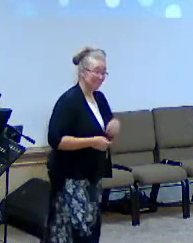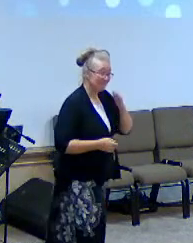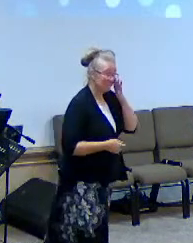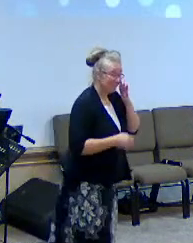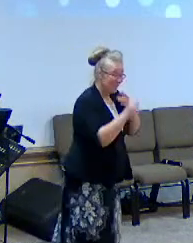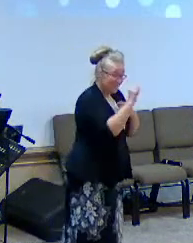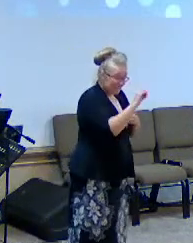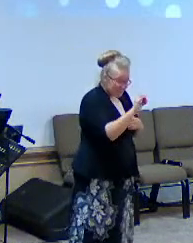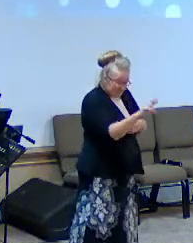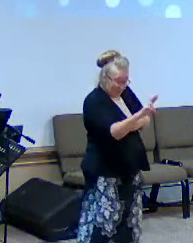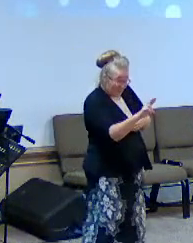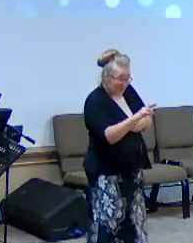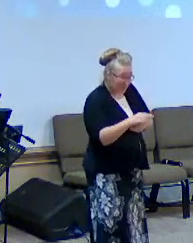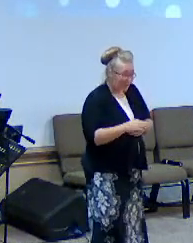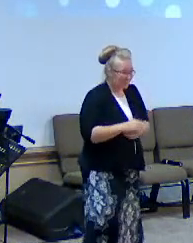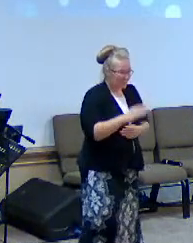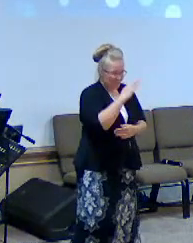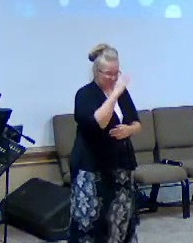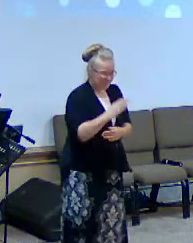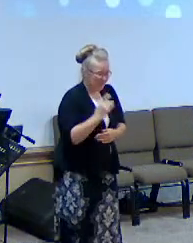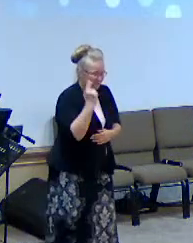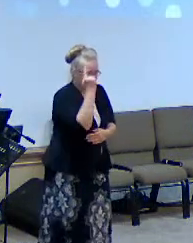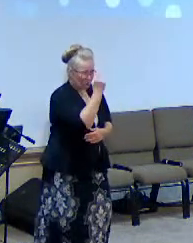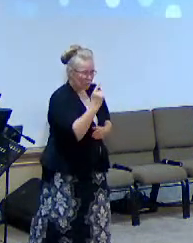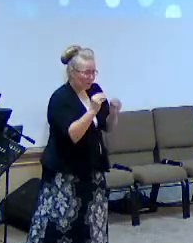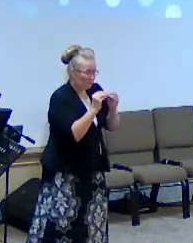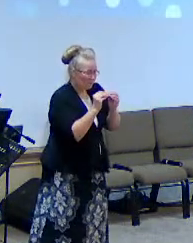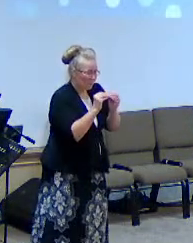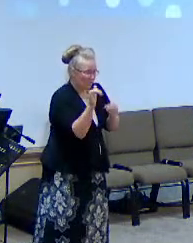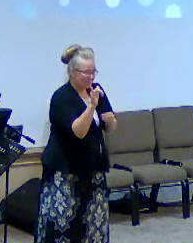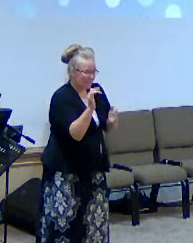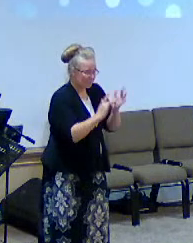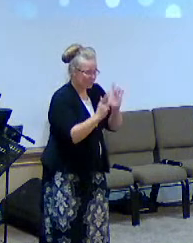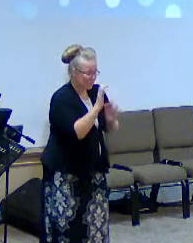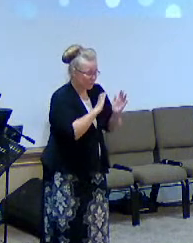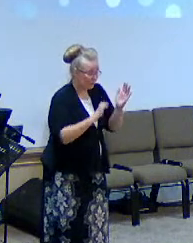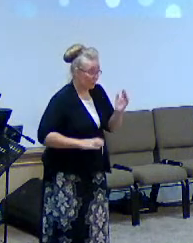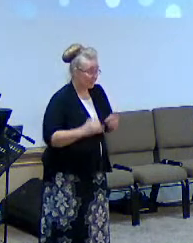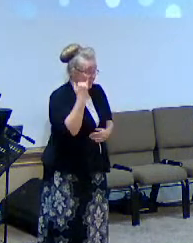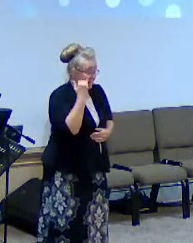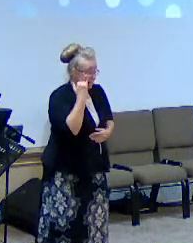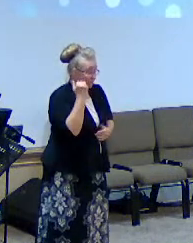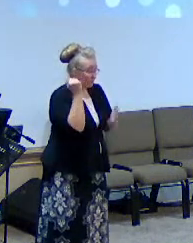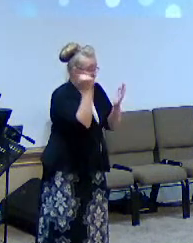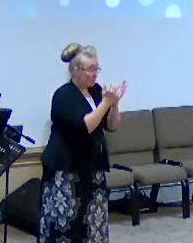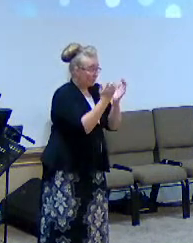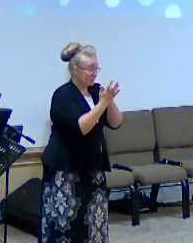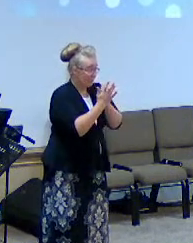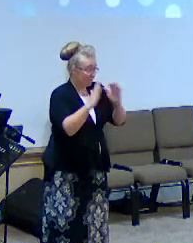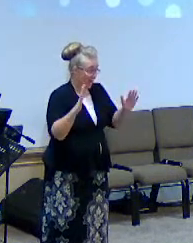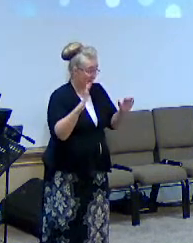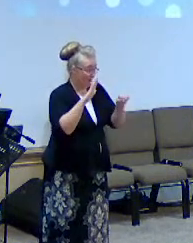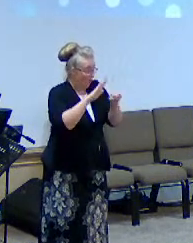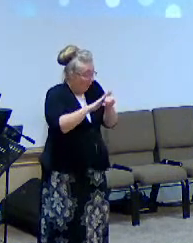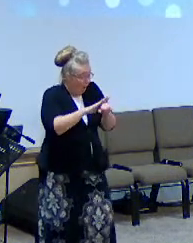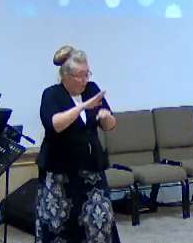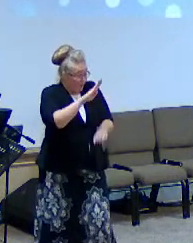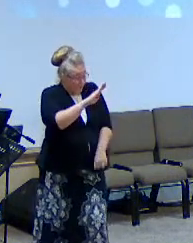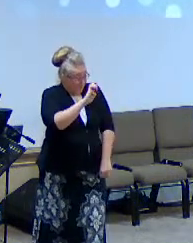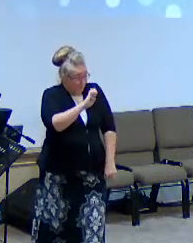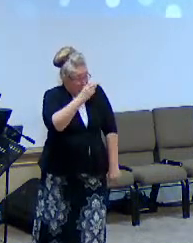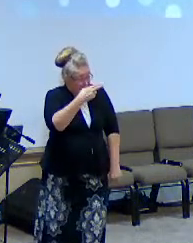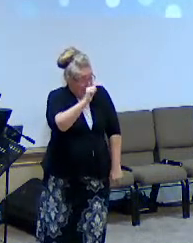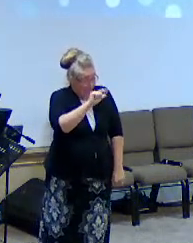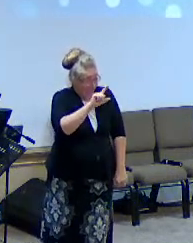Sir, amen, you'll never look more like Jesus Christ than if you are crucified on behalf of your wife.